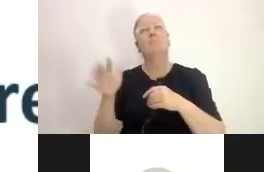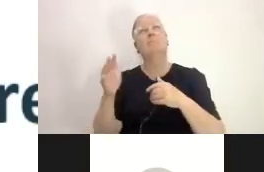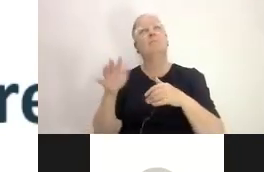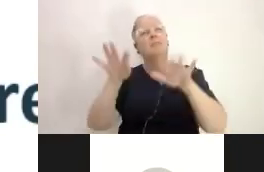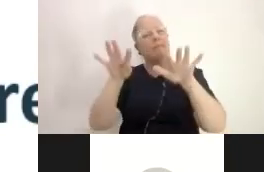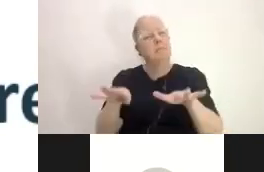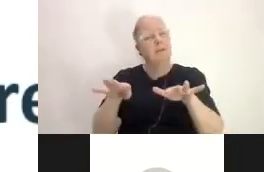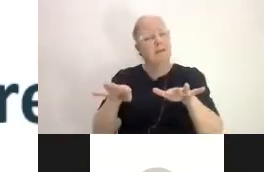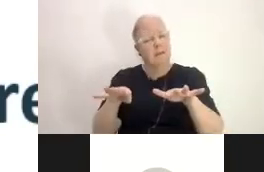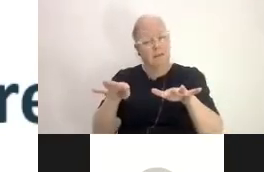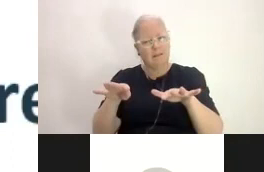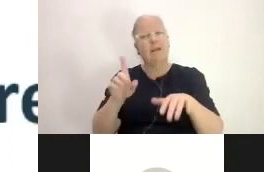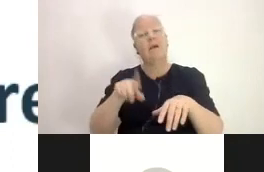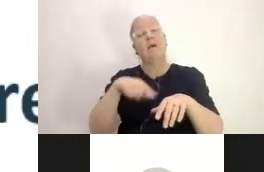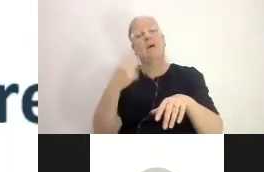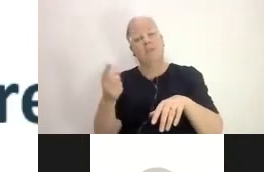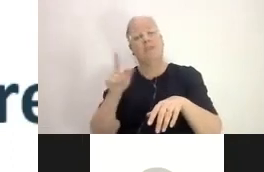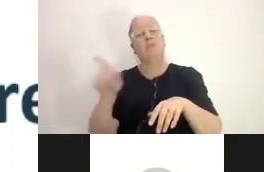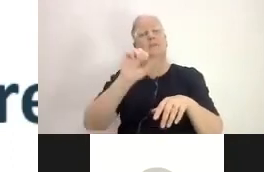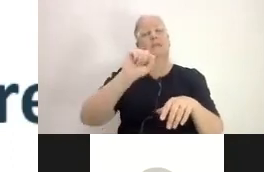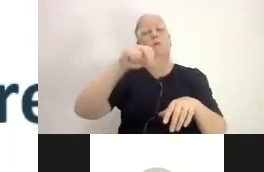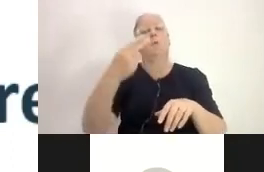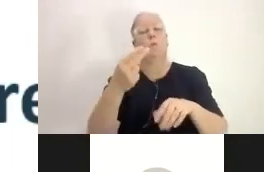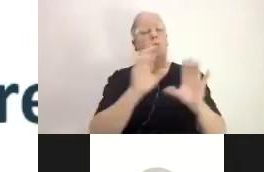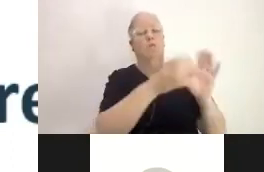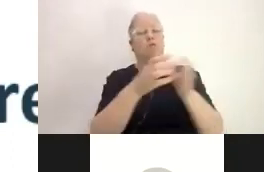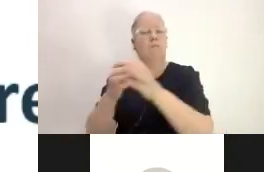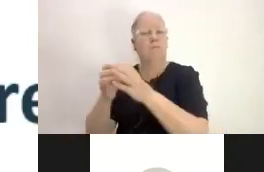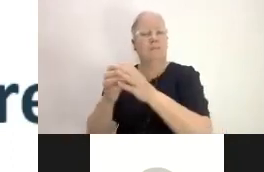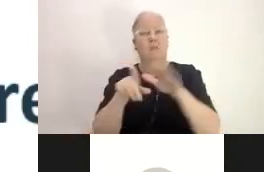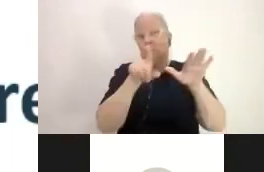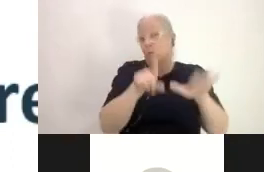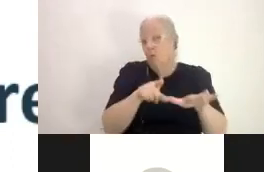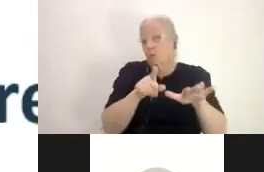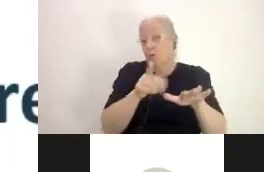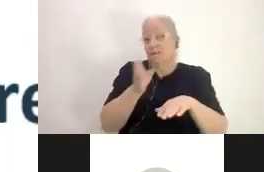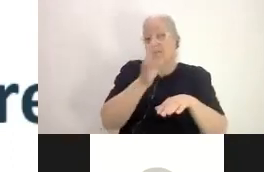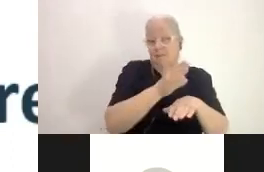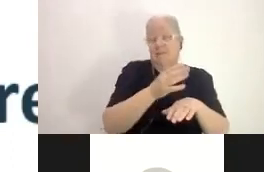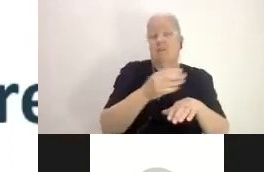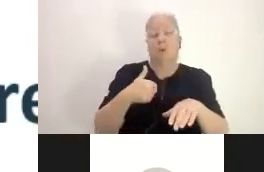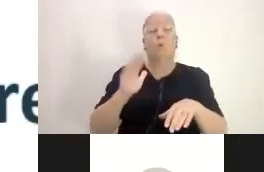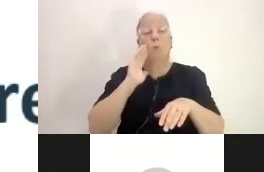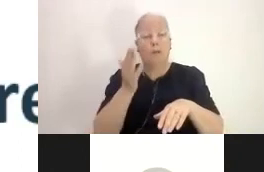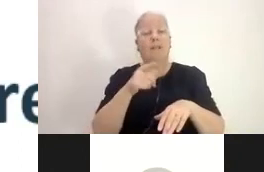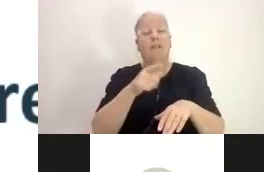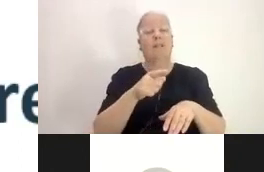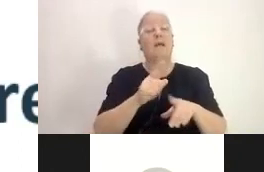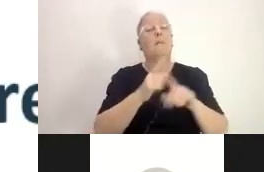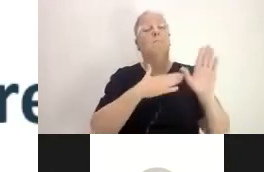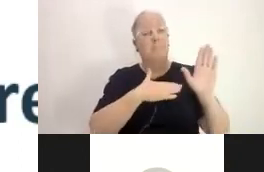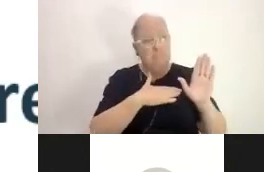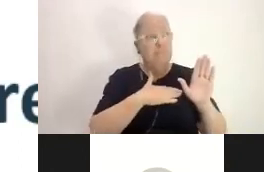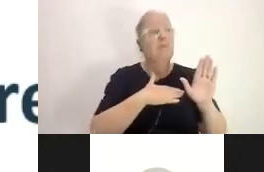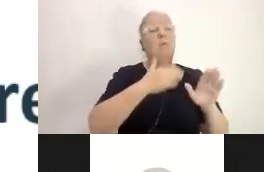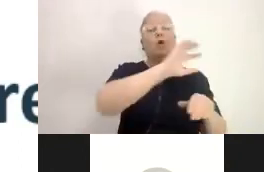another multi-stakeholder hearing by June. So we are going to finalize the state US commitment country profile and also